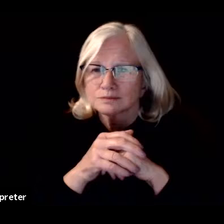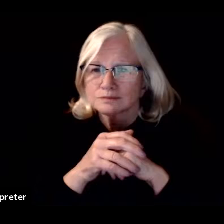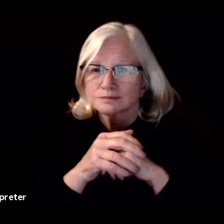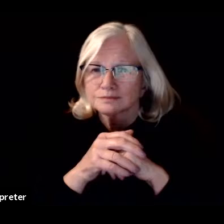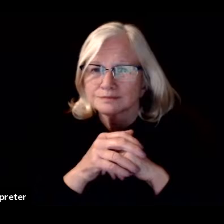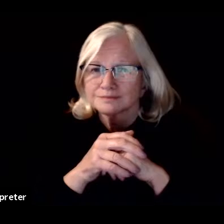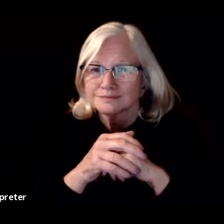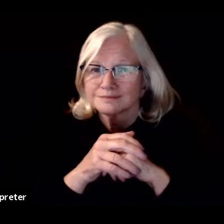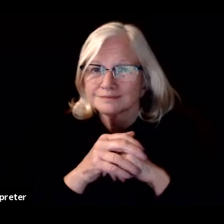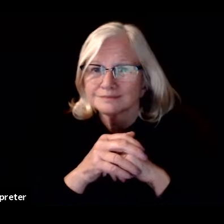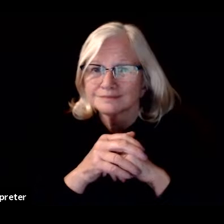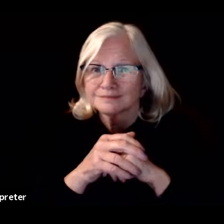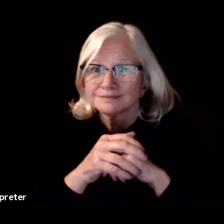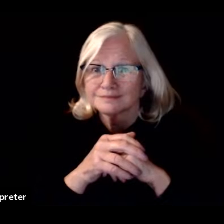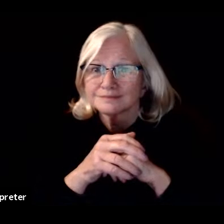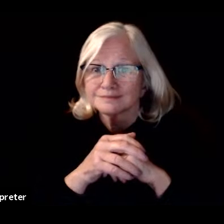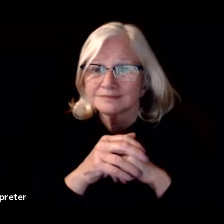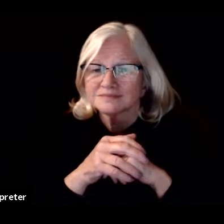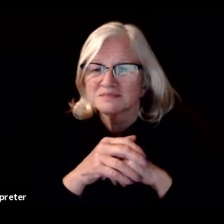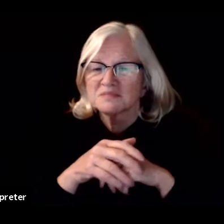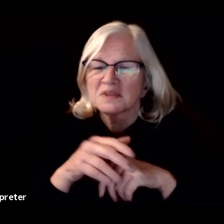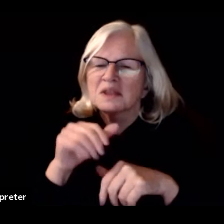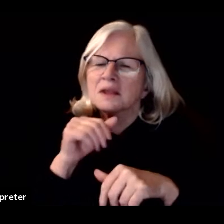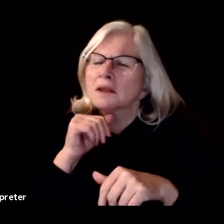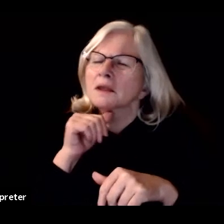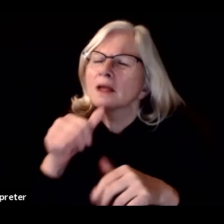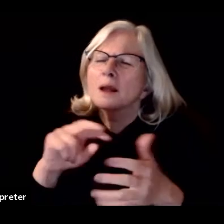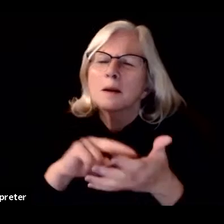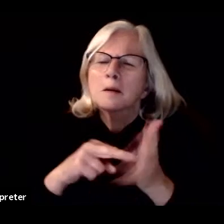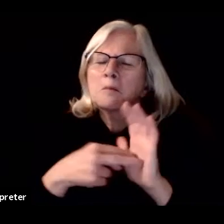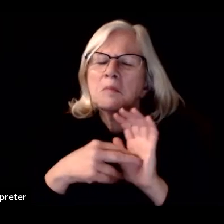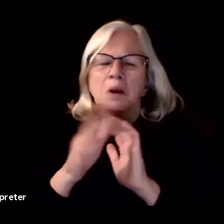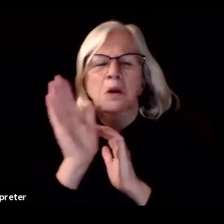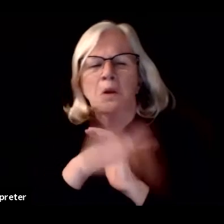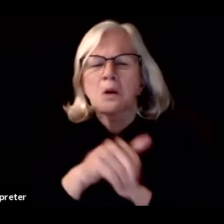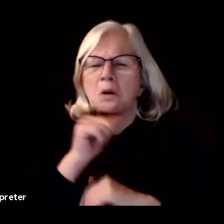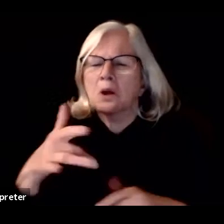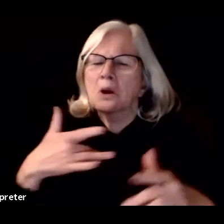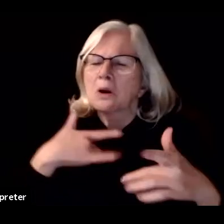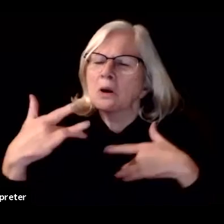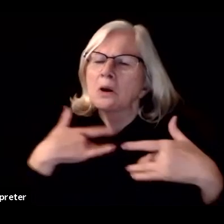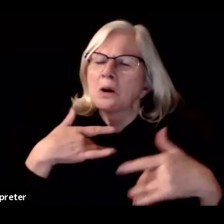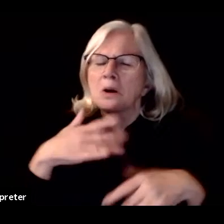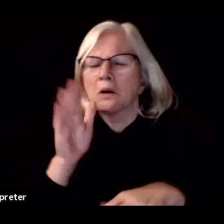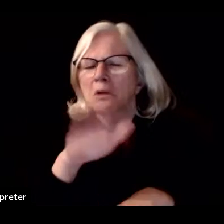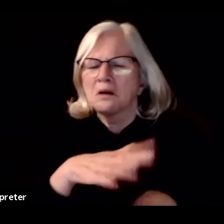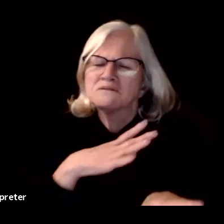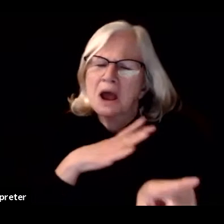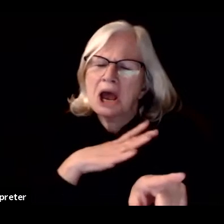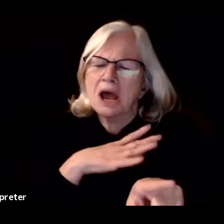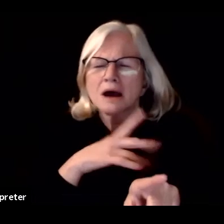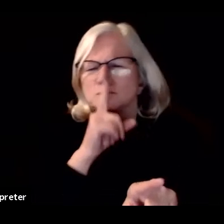for concern, because at these numbers, we know that the capacity limits are a real thing. But